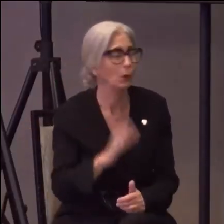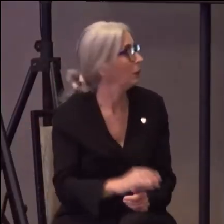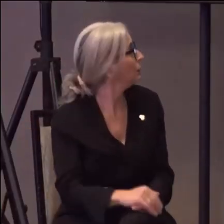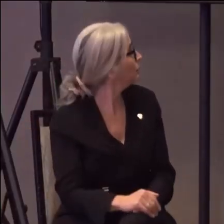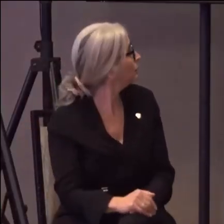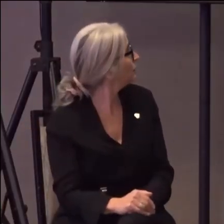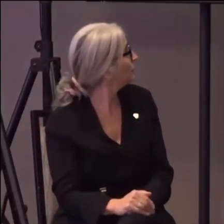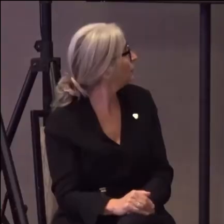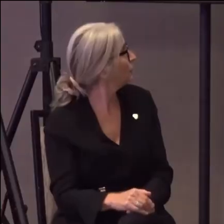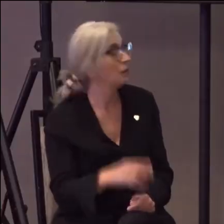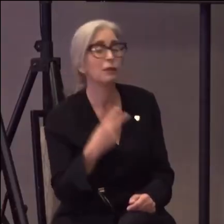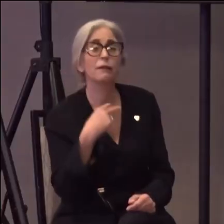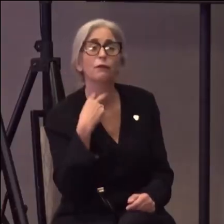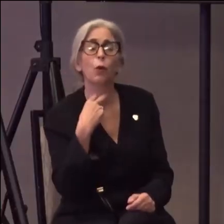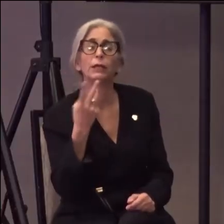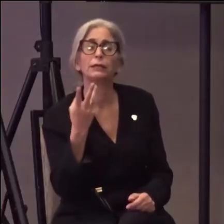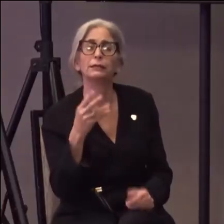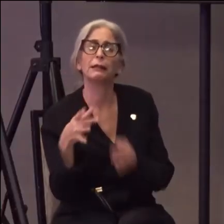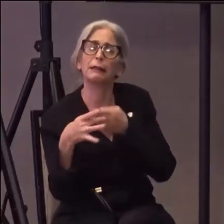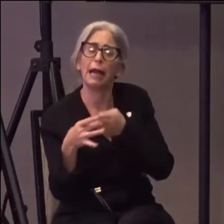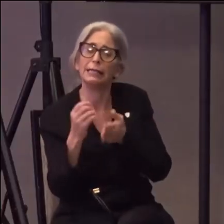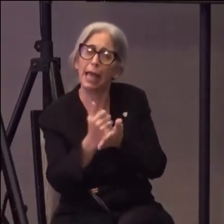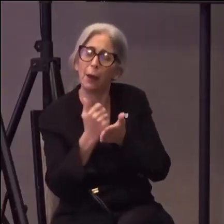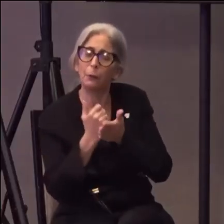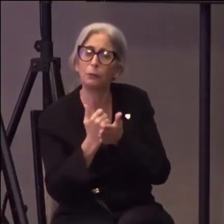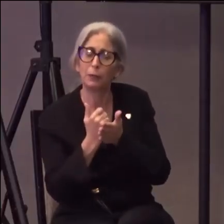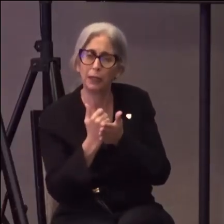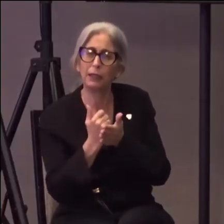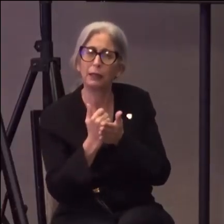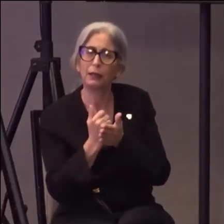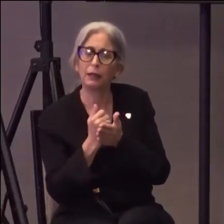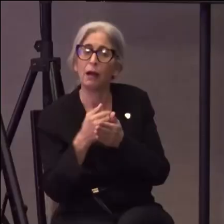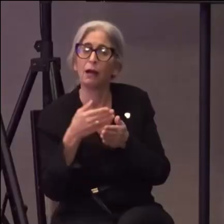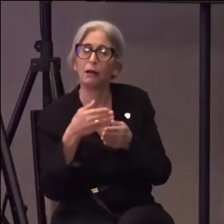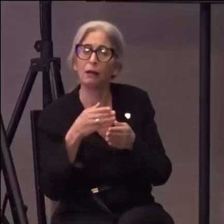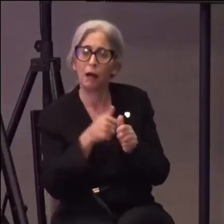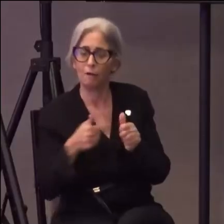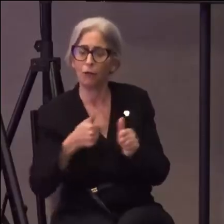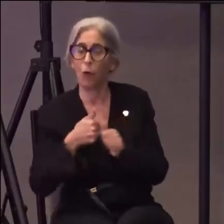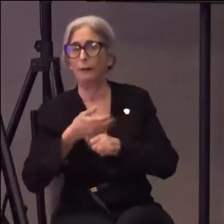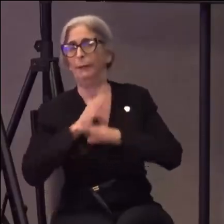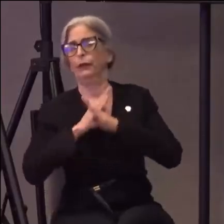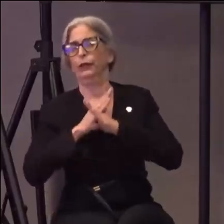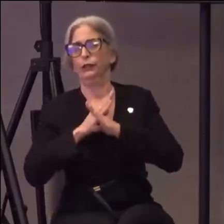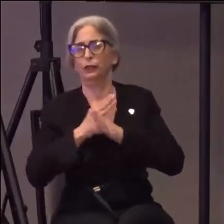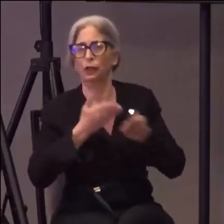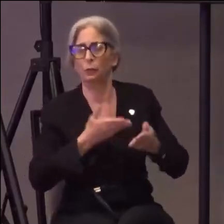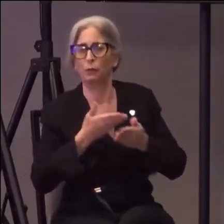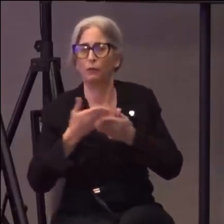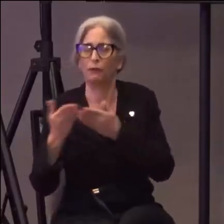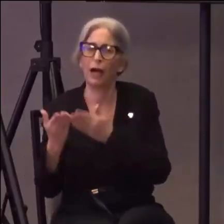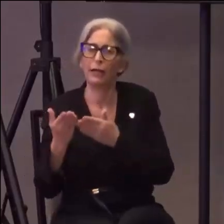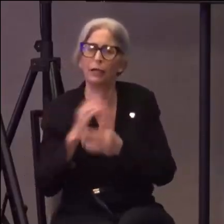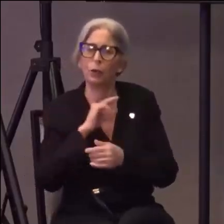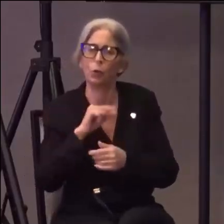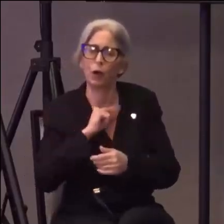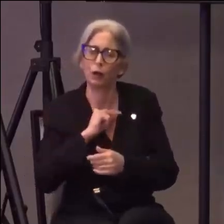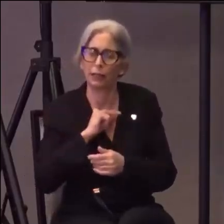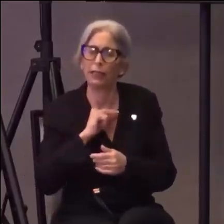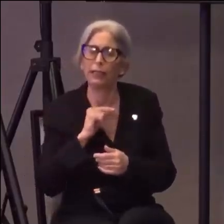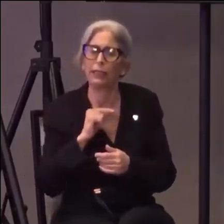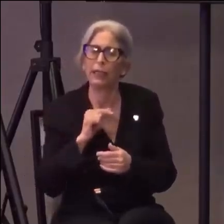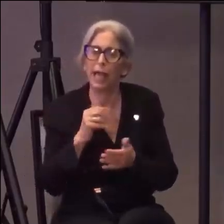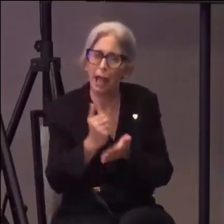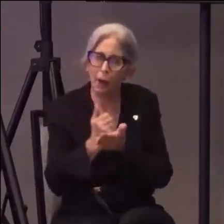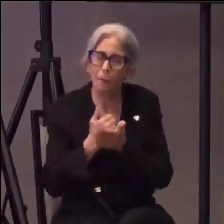voice-enabled guidance not only helps me avoid barriers by providing all the information, but